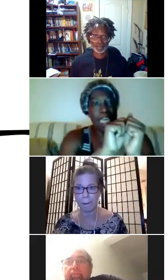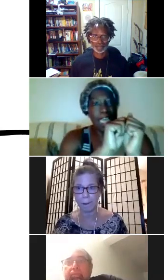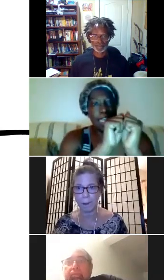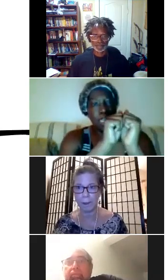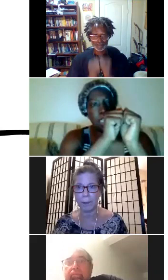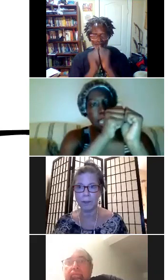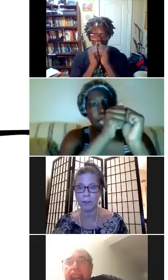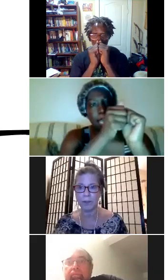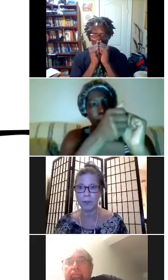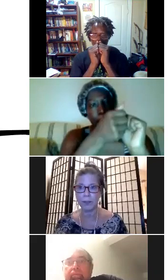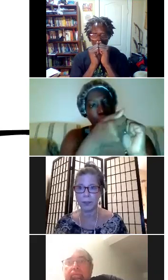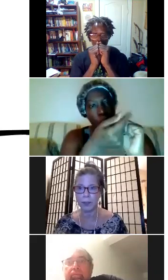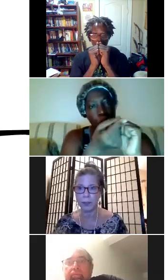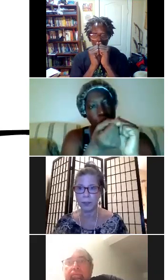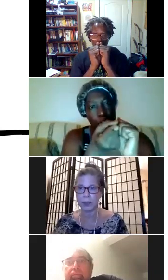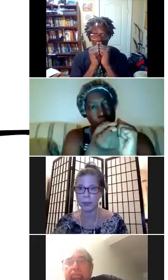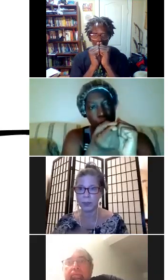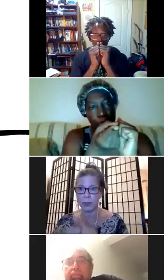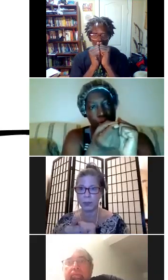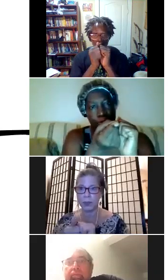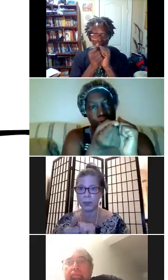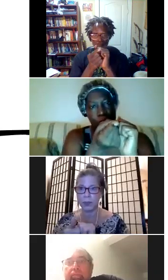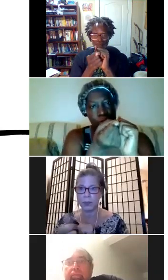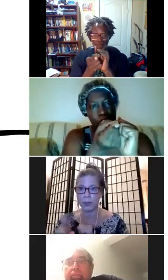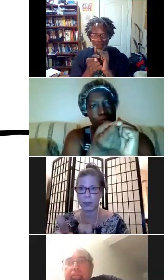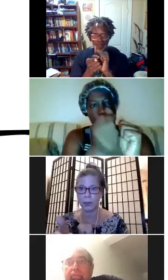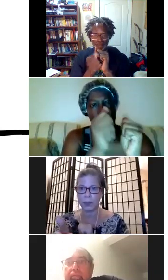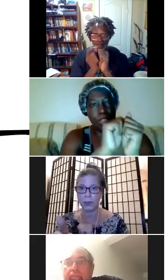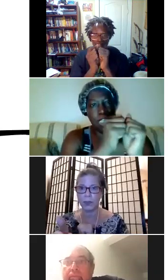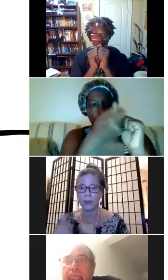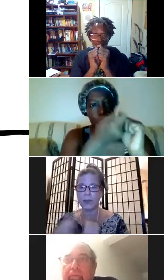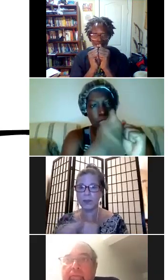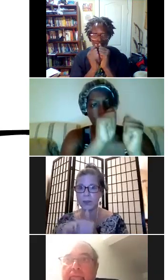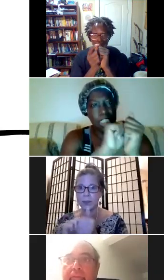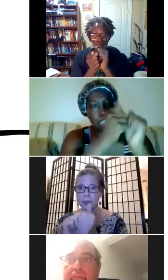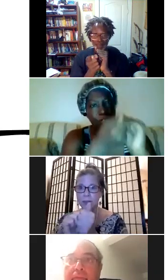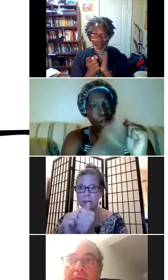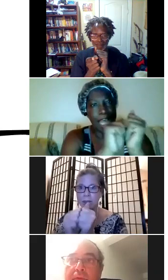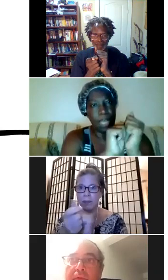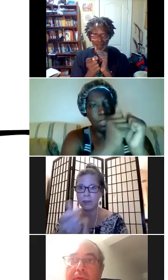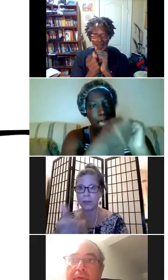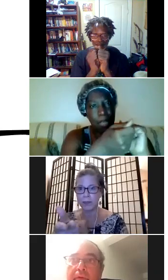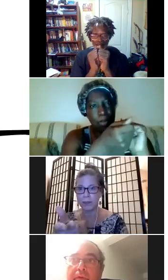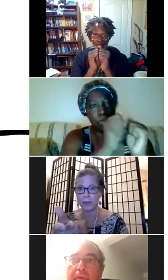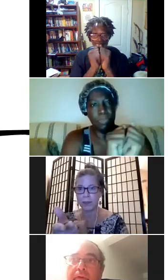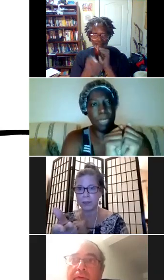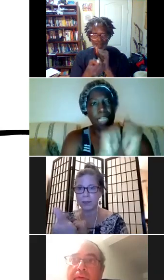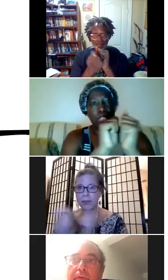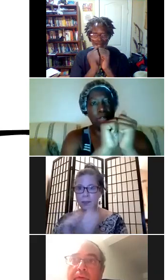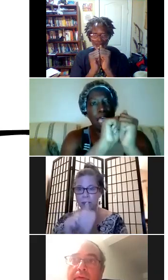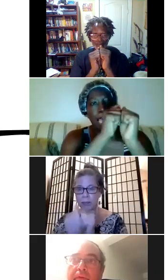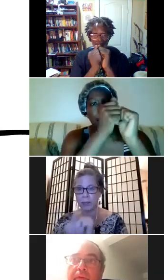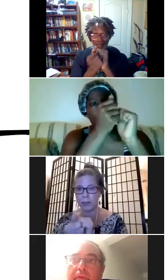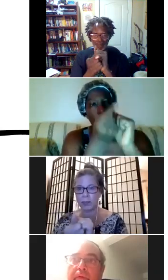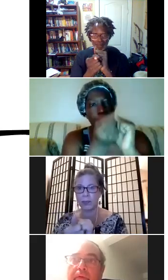one sign, how are you? You just put your finger out. This is the sign for how, right?